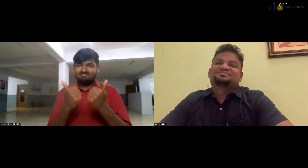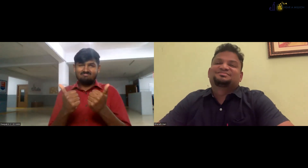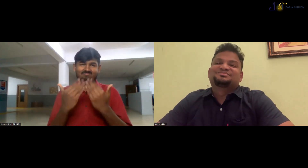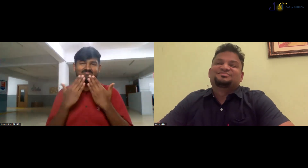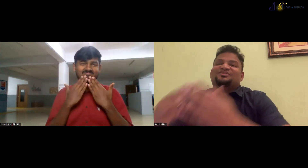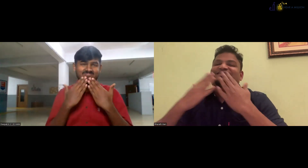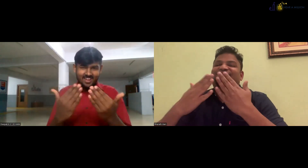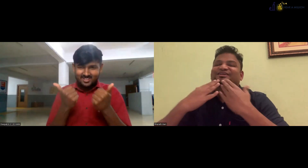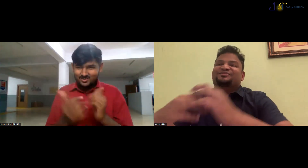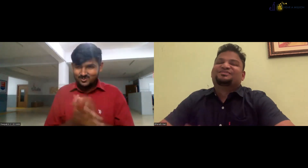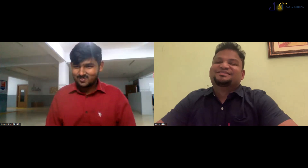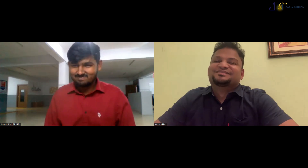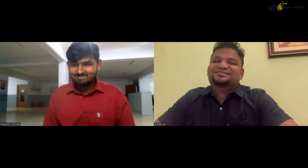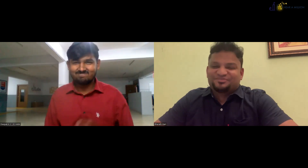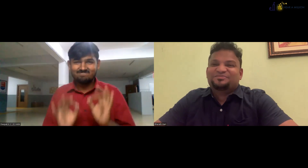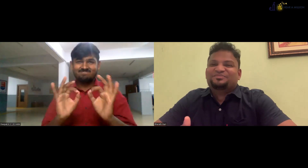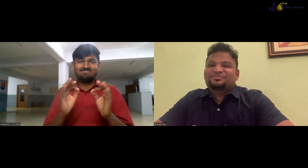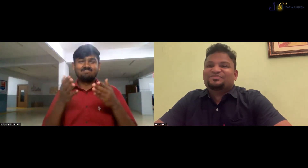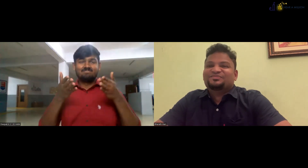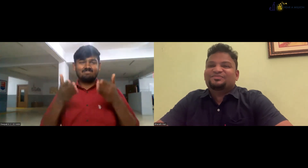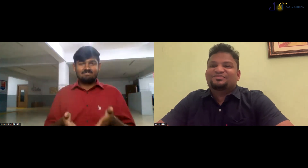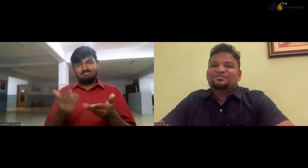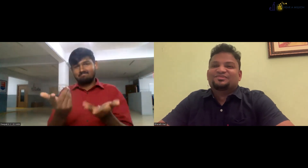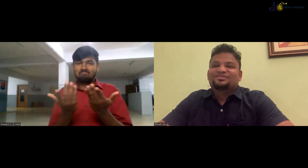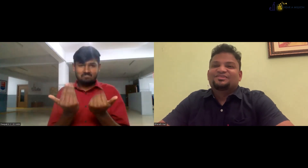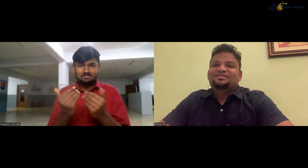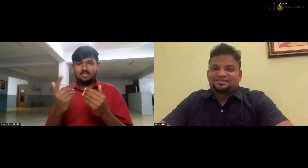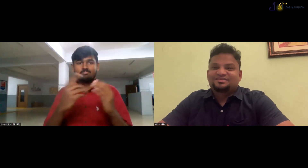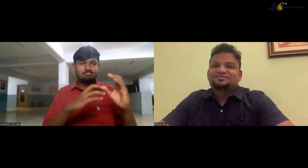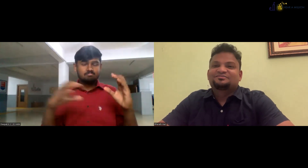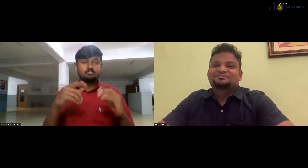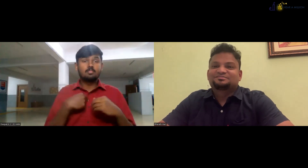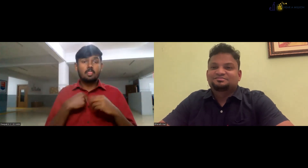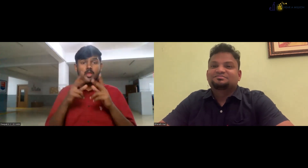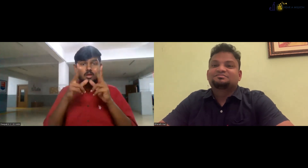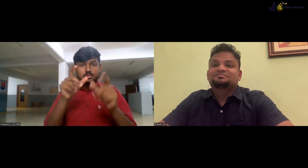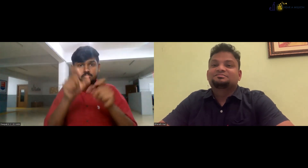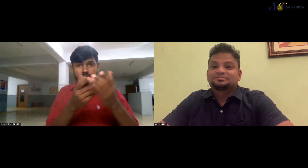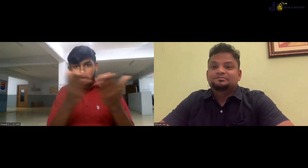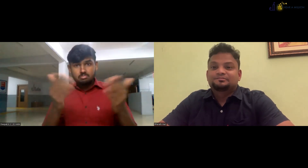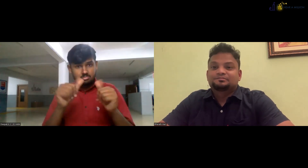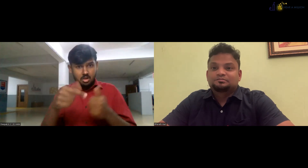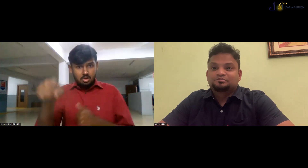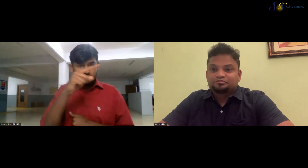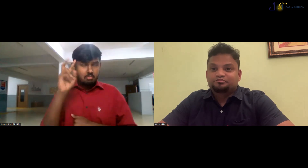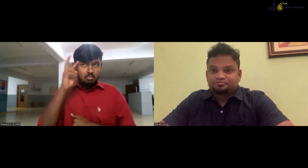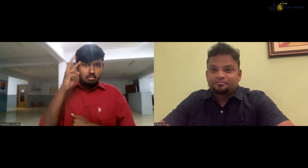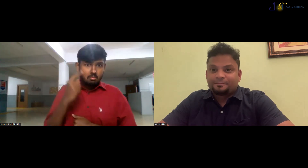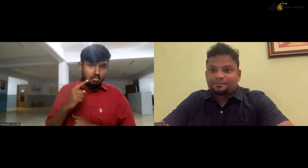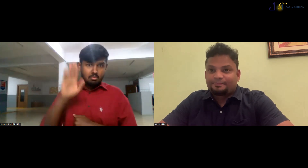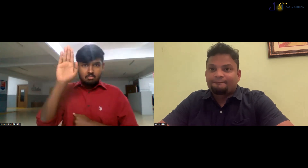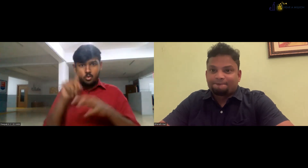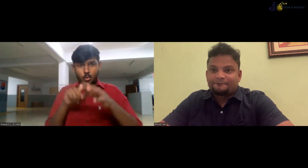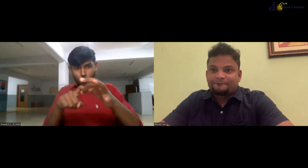So that's great. I mean, this is wonderful. Thank you so much, Bharat. Thank you. So with this, now we want